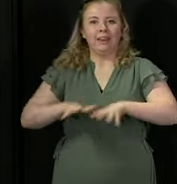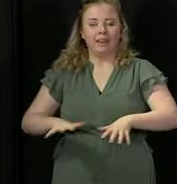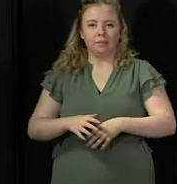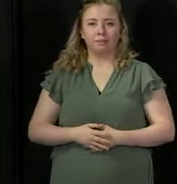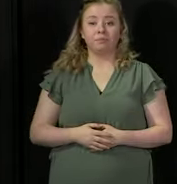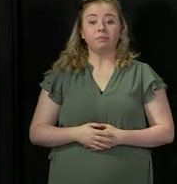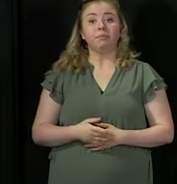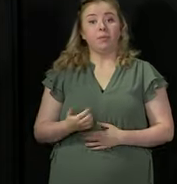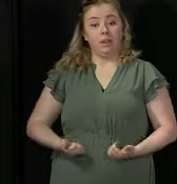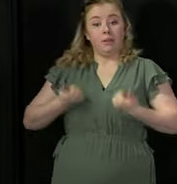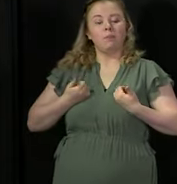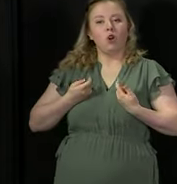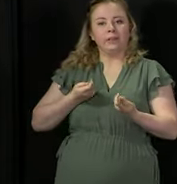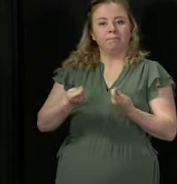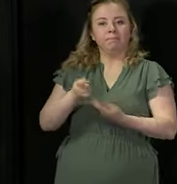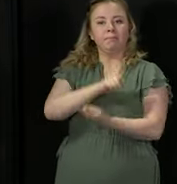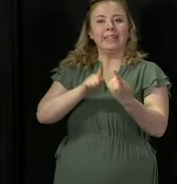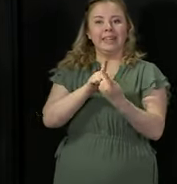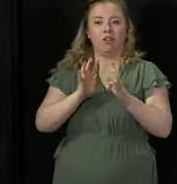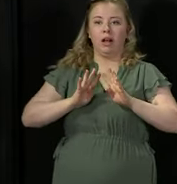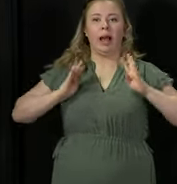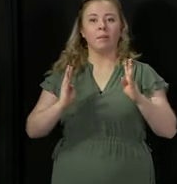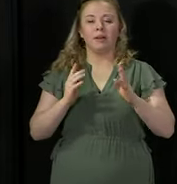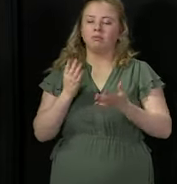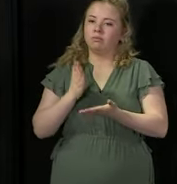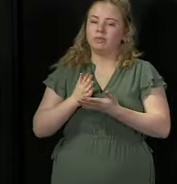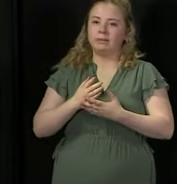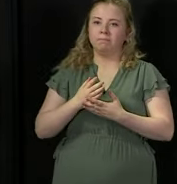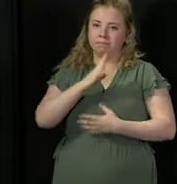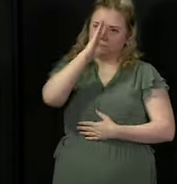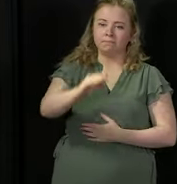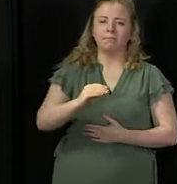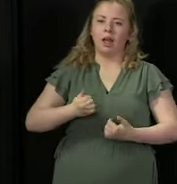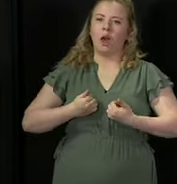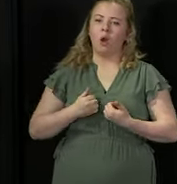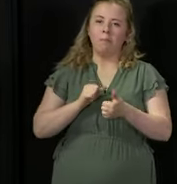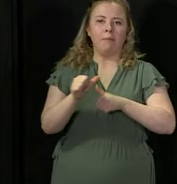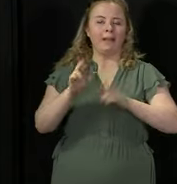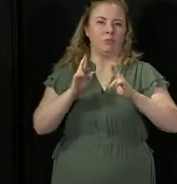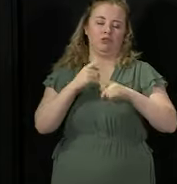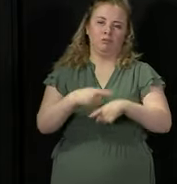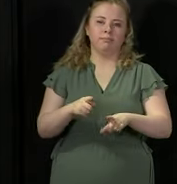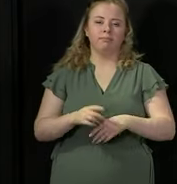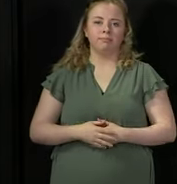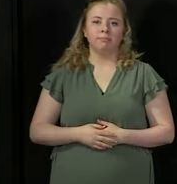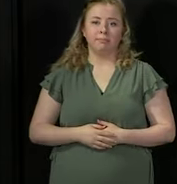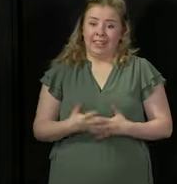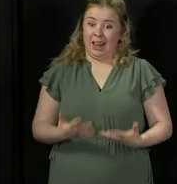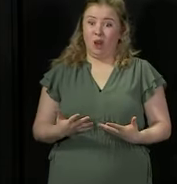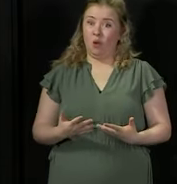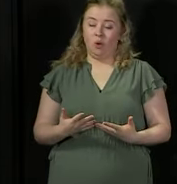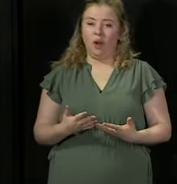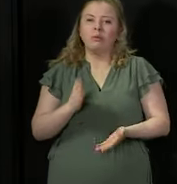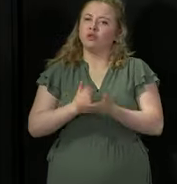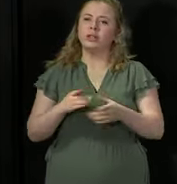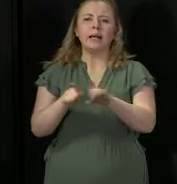meeting of the Scottish Government's Cabinet this morning, and we recorded our very best wishes to him. And so now, and I'm sure I do this on behalf of